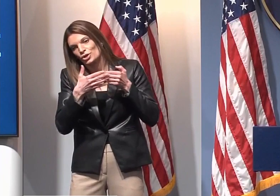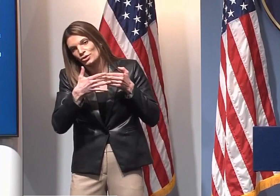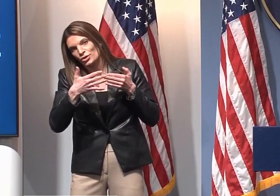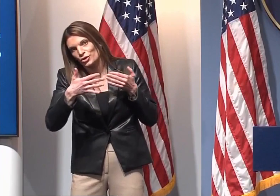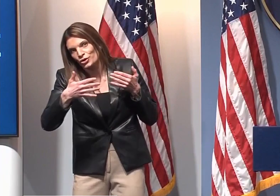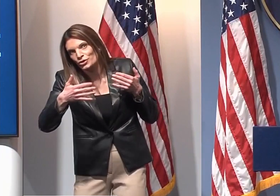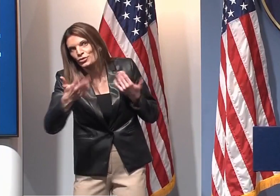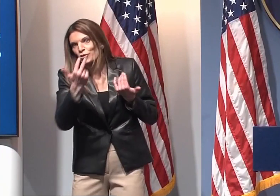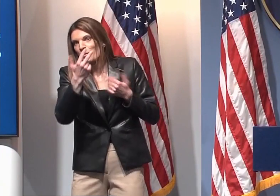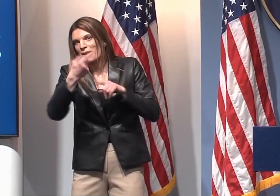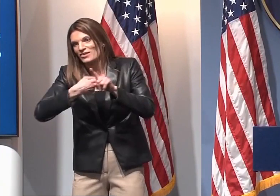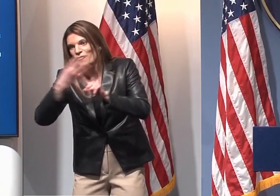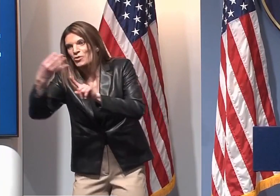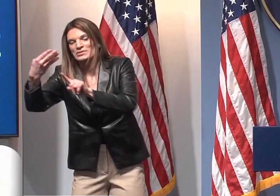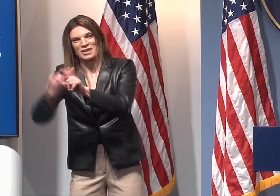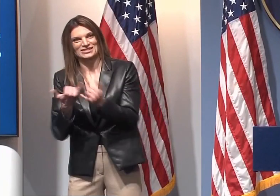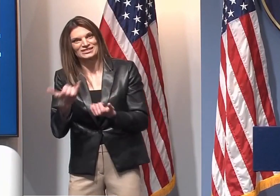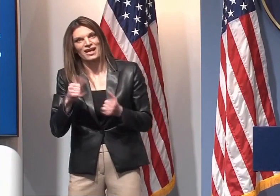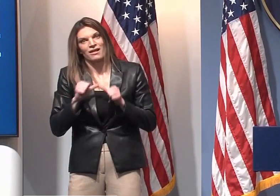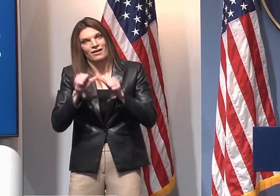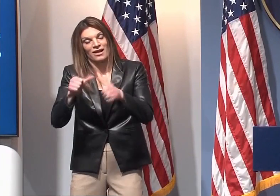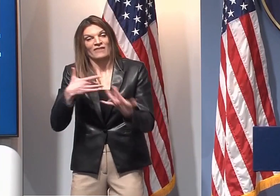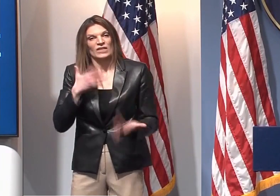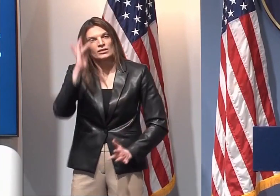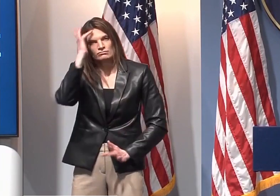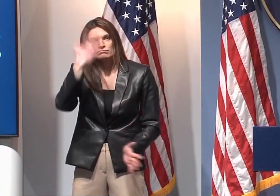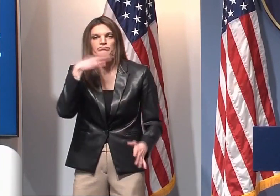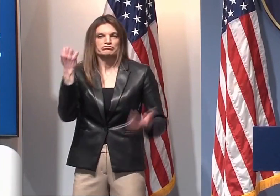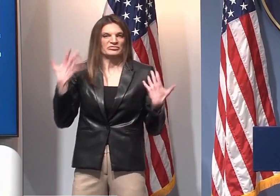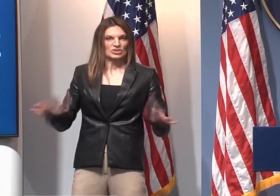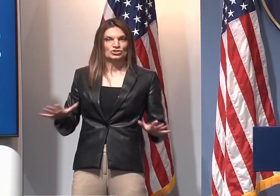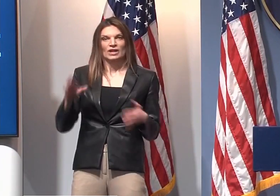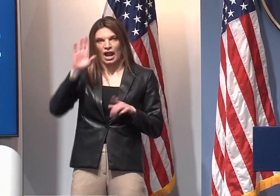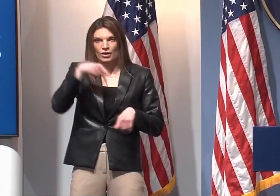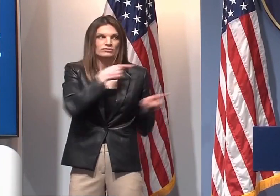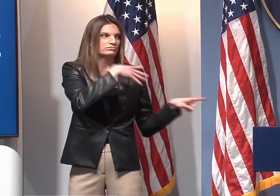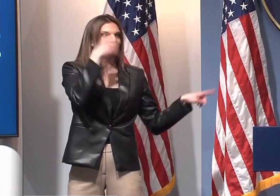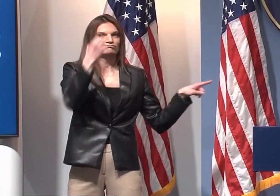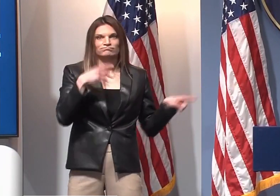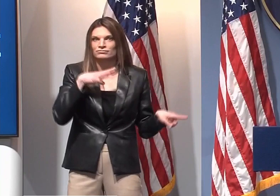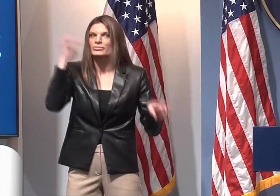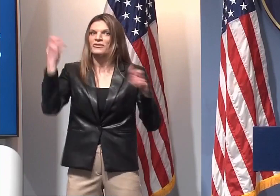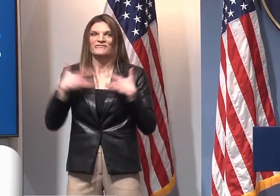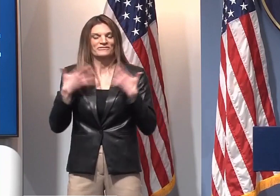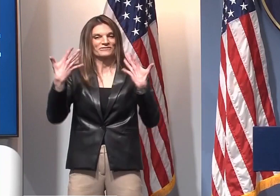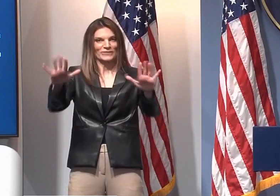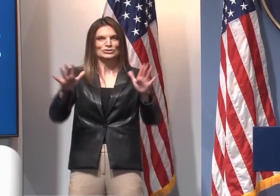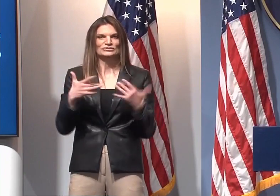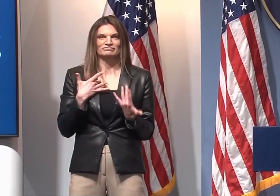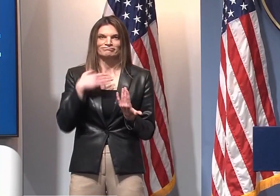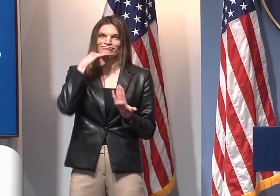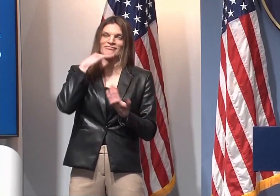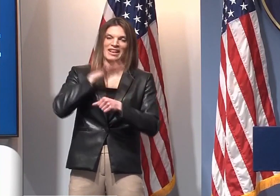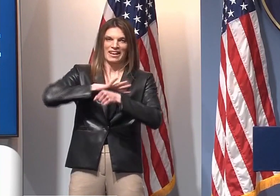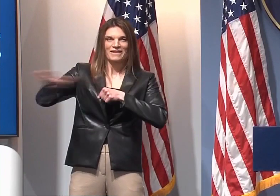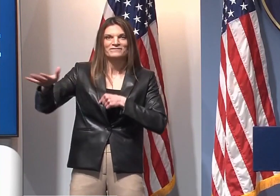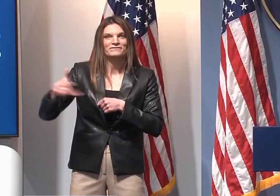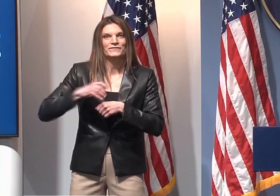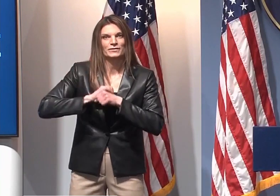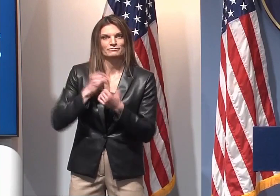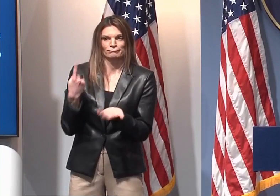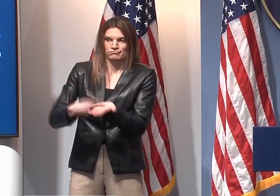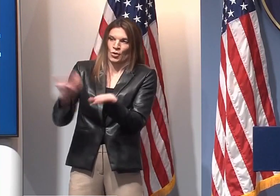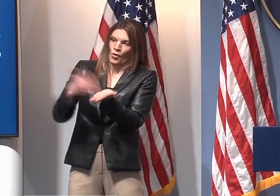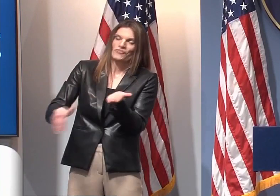tired. Every single one of us is tired. I'm tired of this. Dr. J is tired of this. You know, and we are